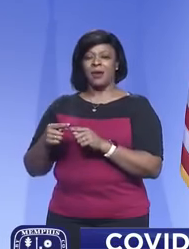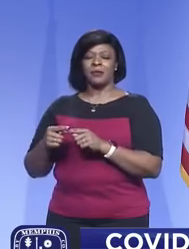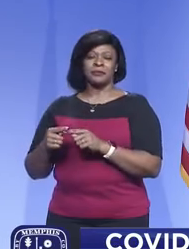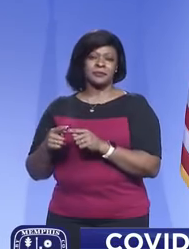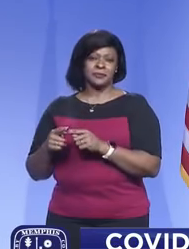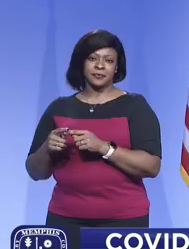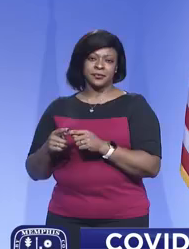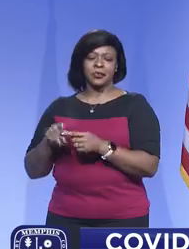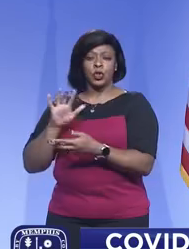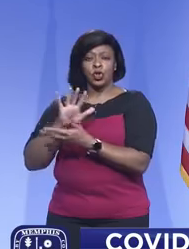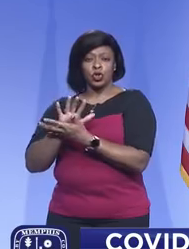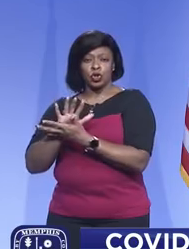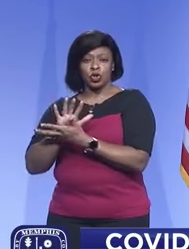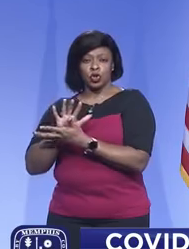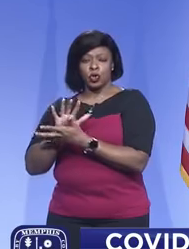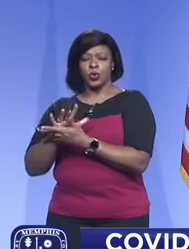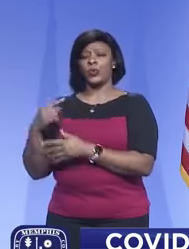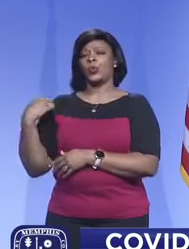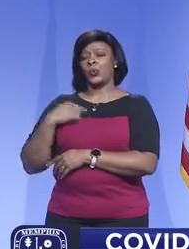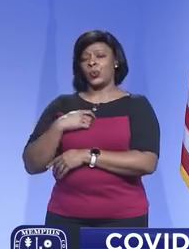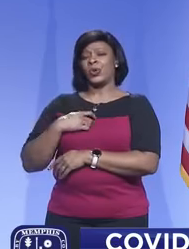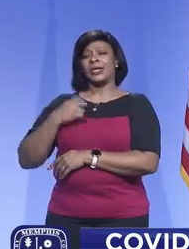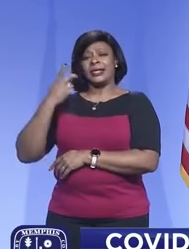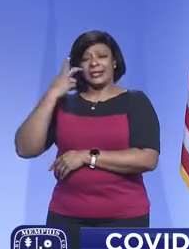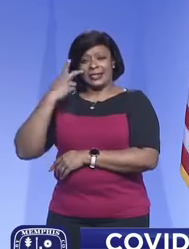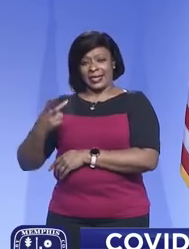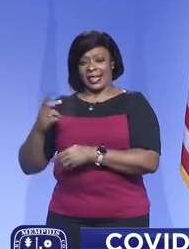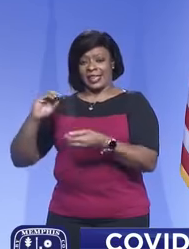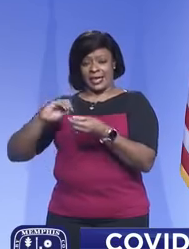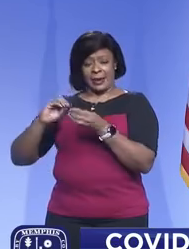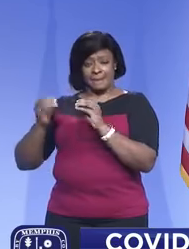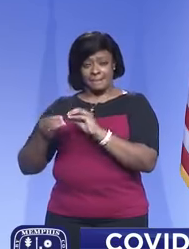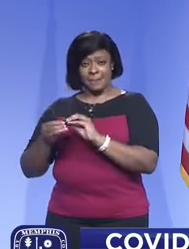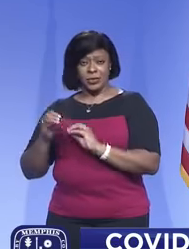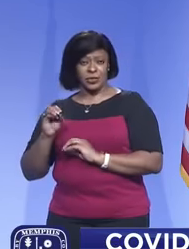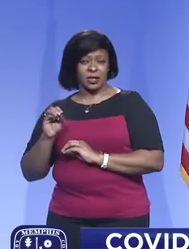to schools. We are seeing, the numbers of